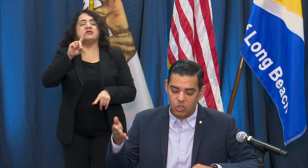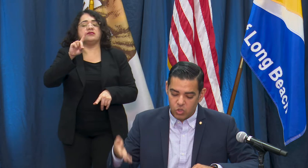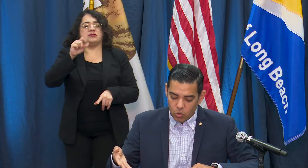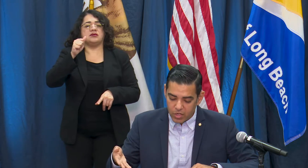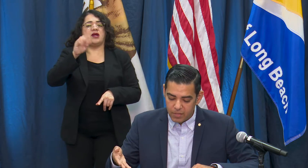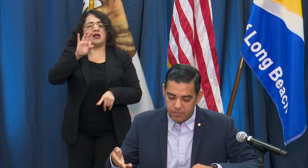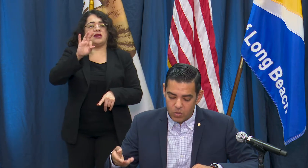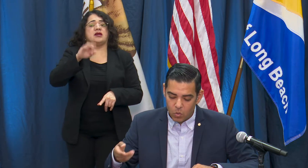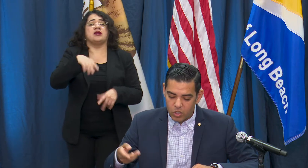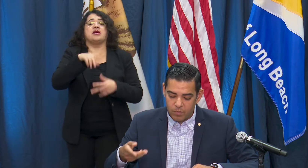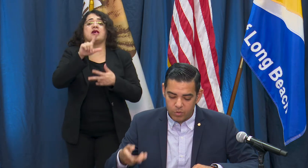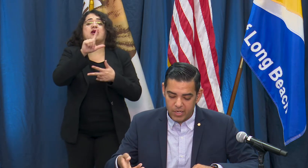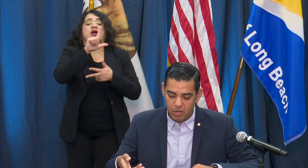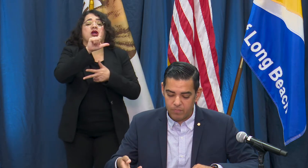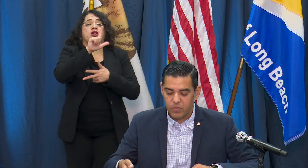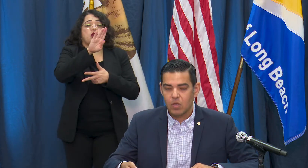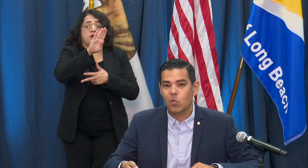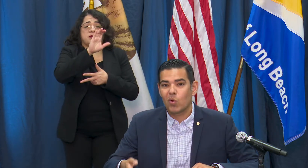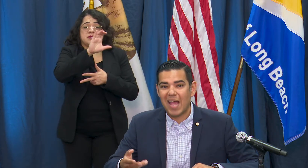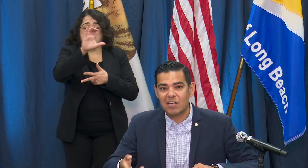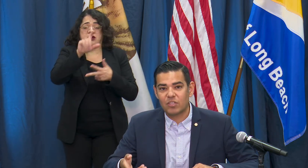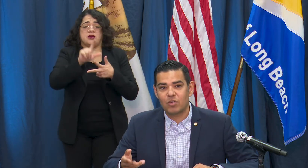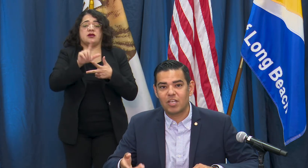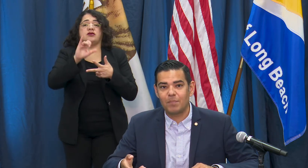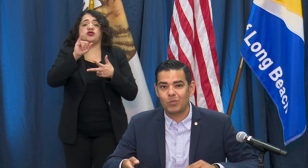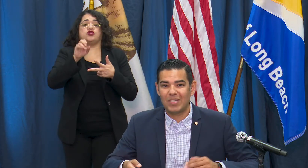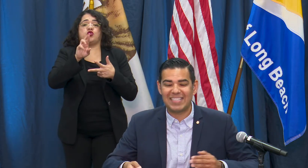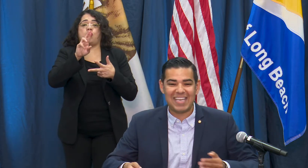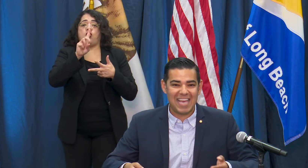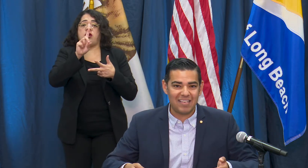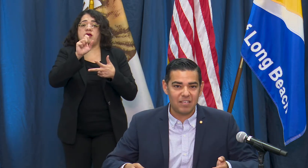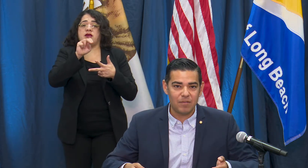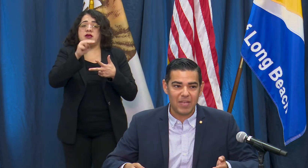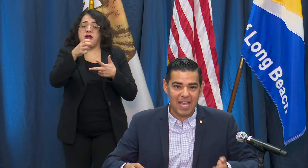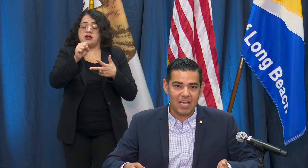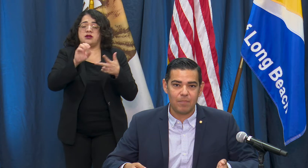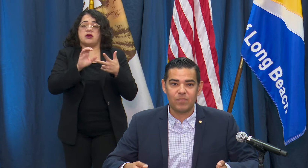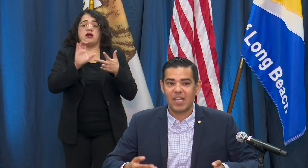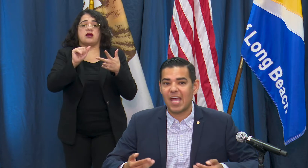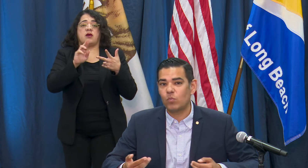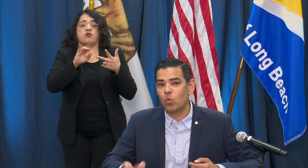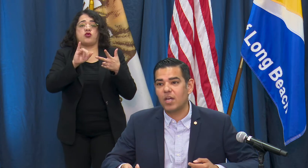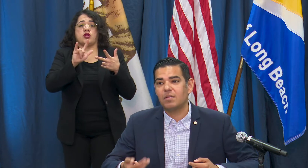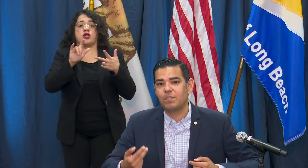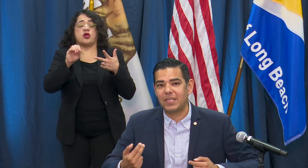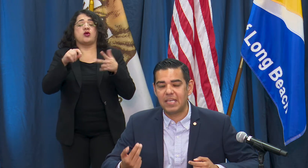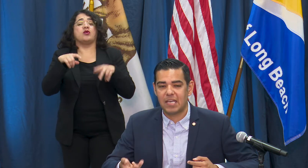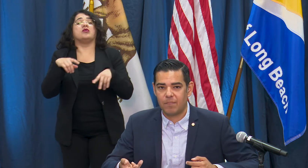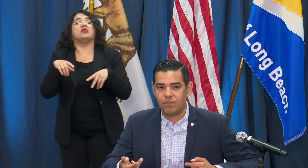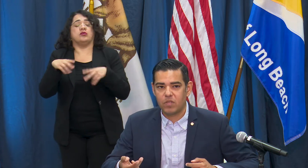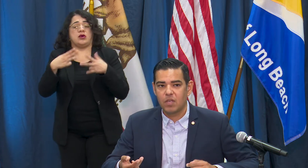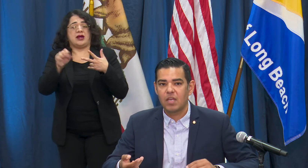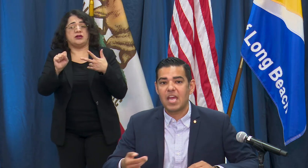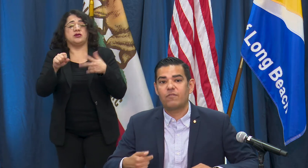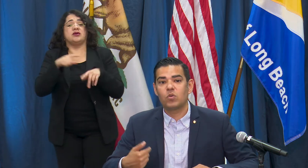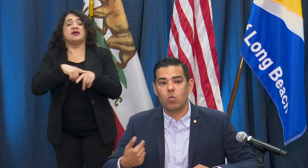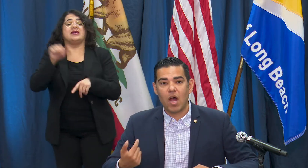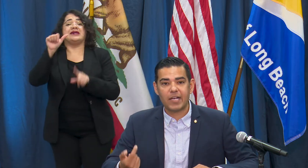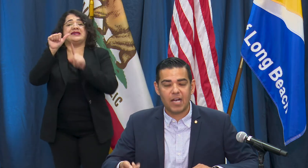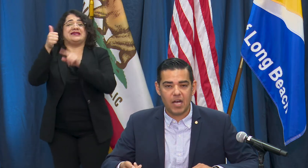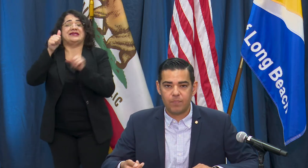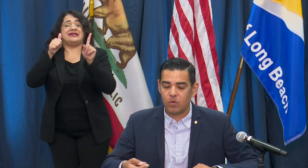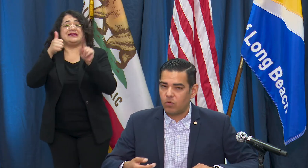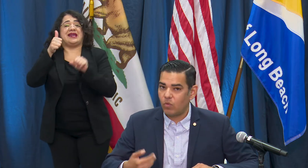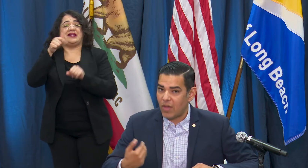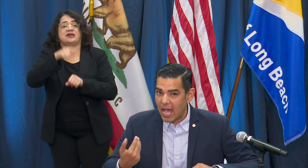College, Jordan, or Cabrillo, we're asking you to come between 10 a.m. and 1 p.m. And if you